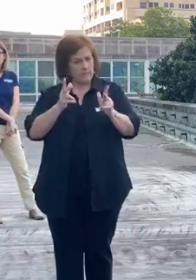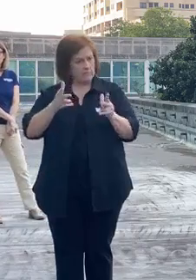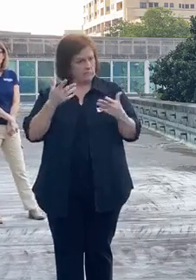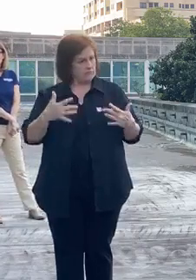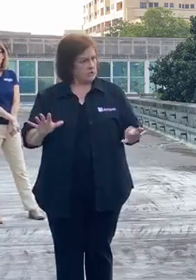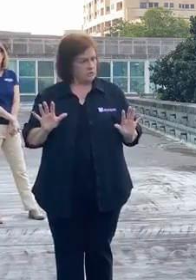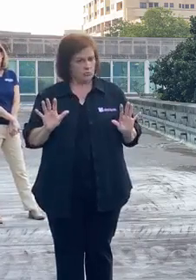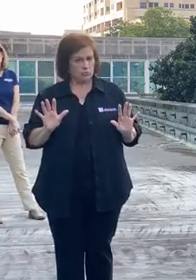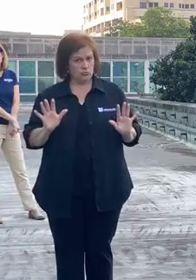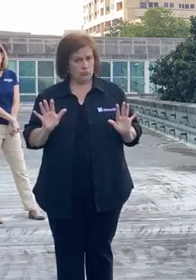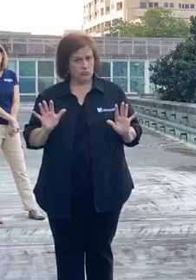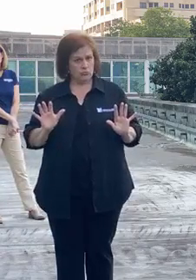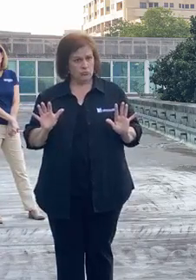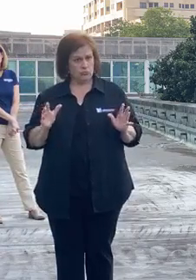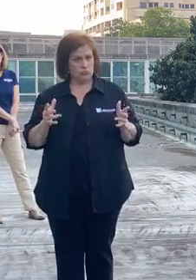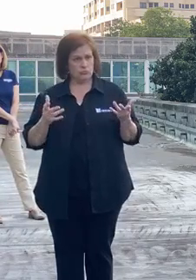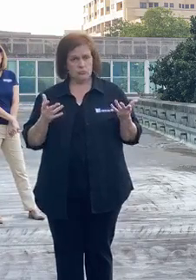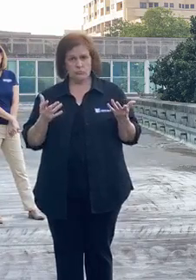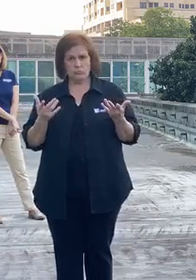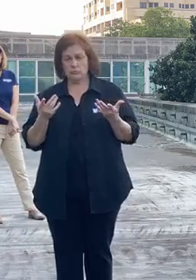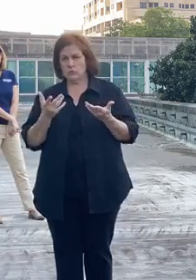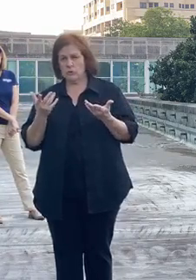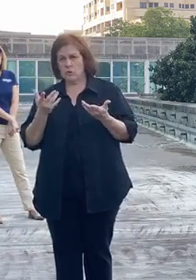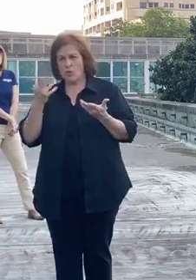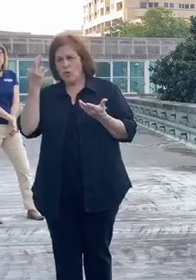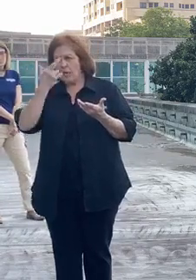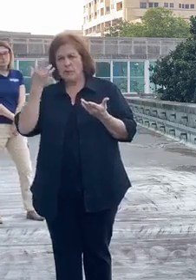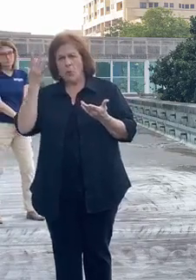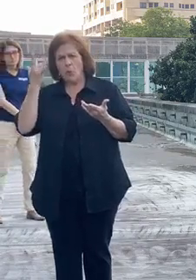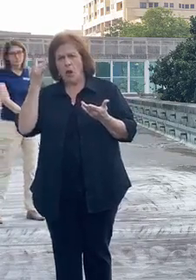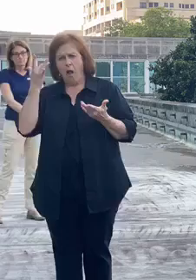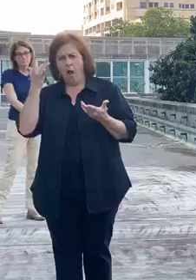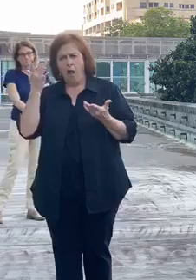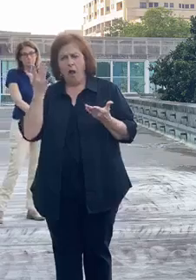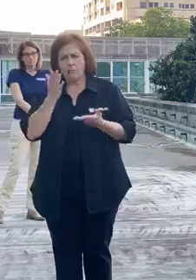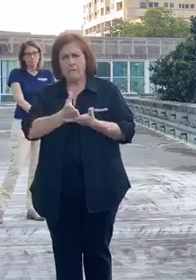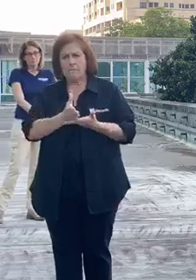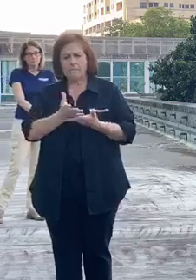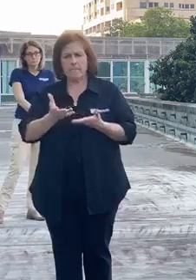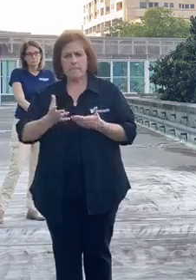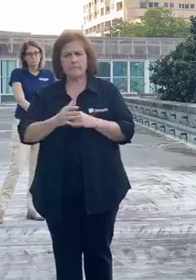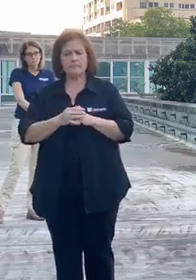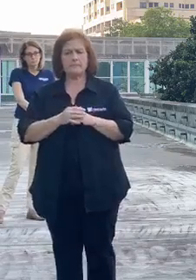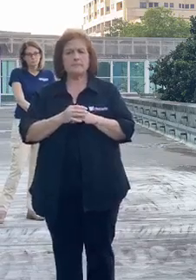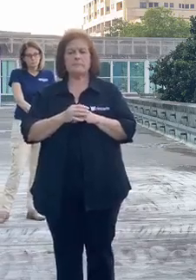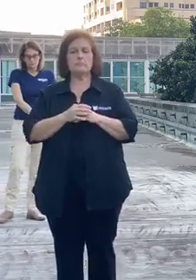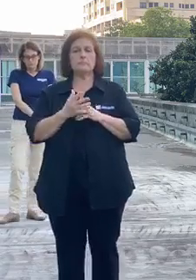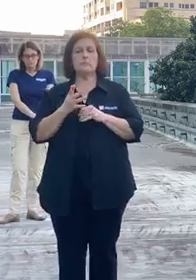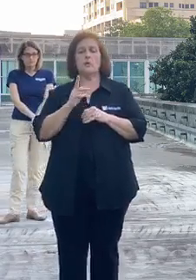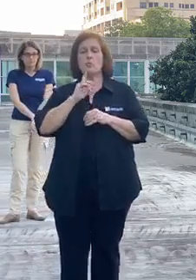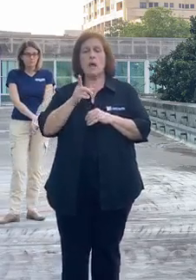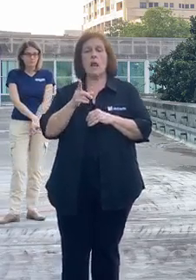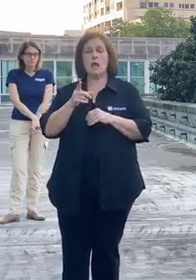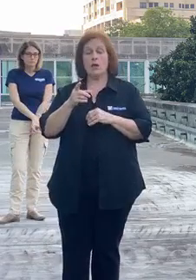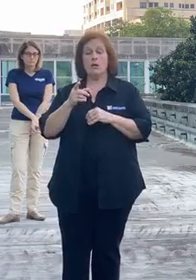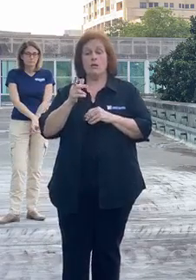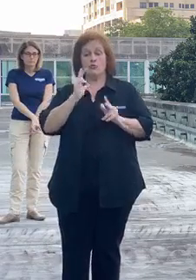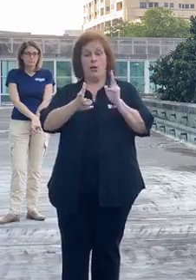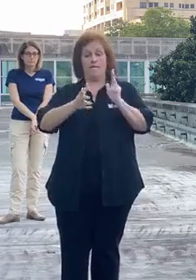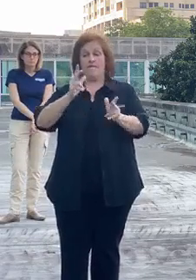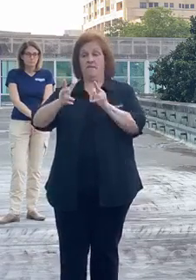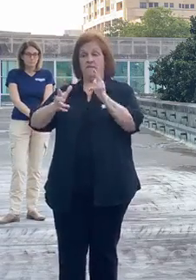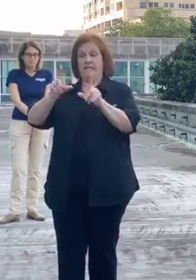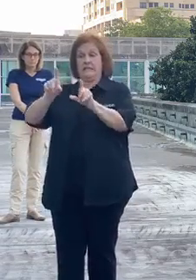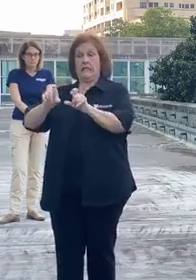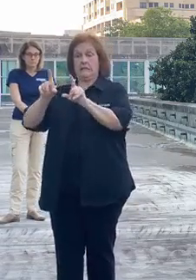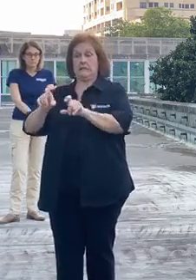because of the end of the federal resources, or were there other factors involved there? Yeah, most in regards to the drive-up